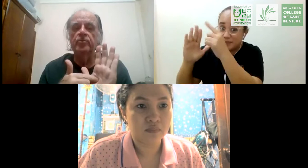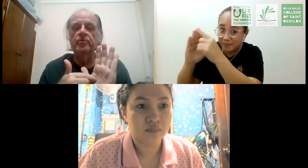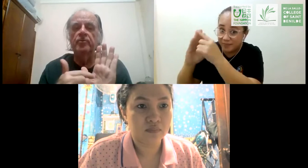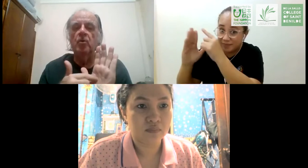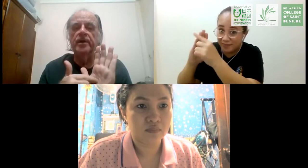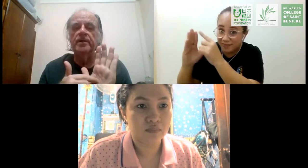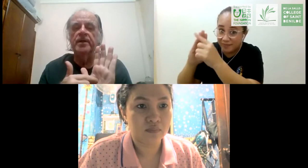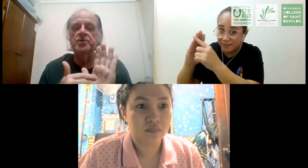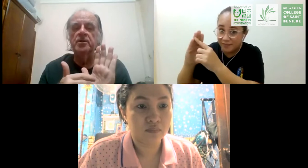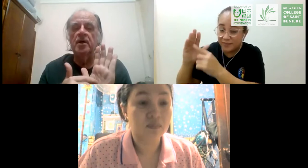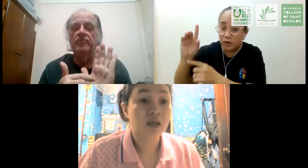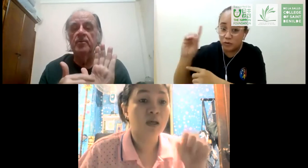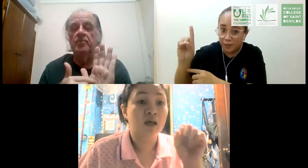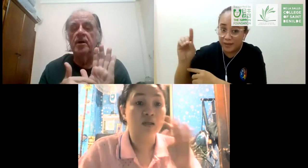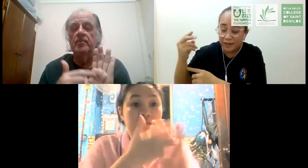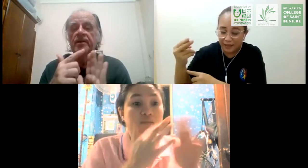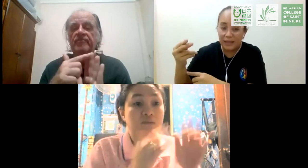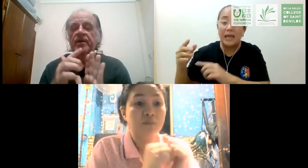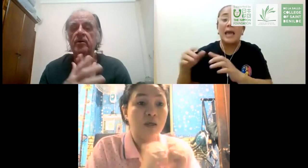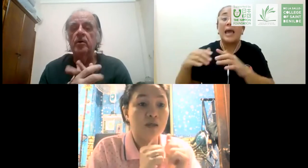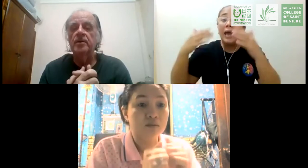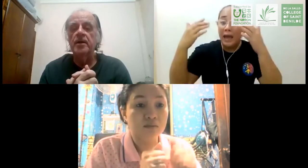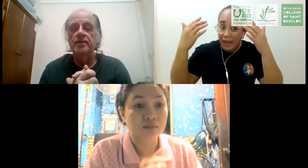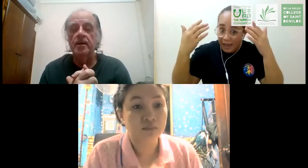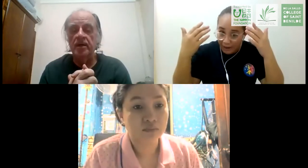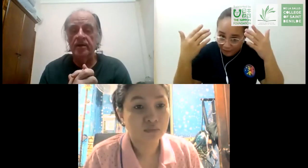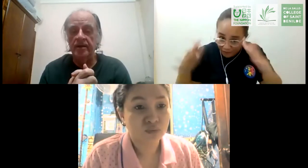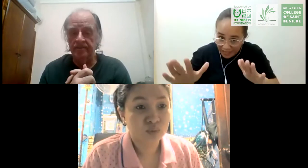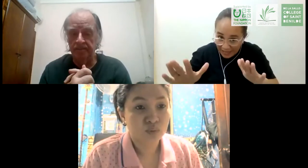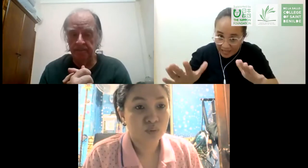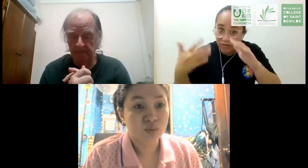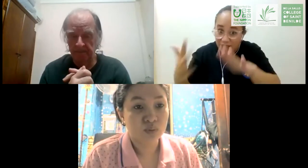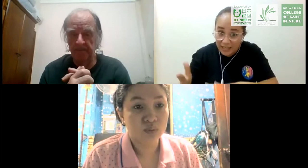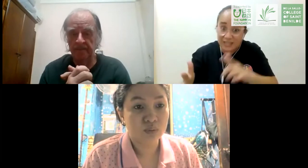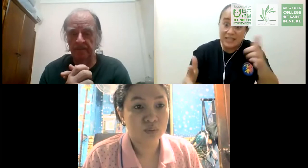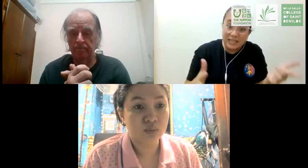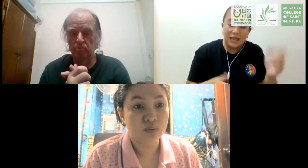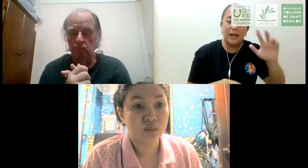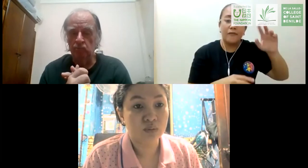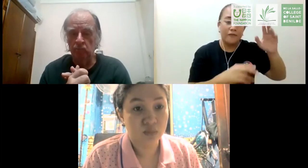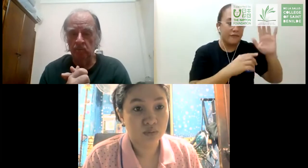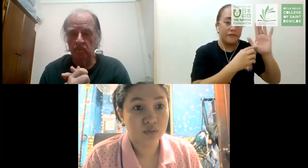And then you do the orientation of the palm and finger on the non-dominant hand.